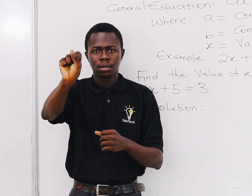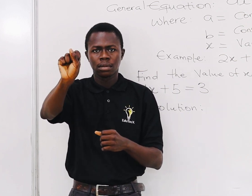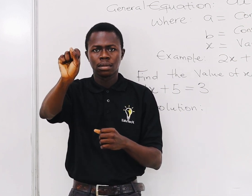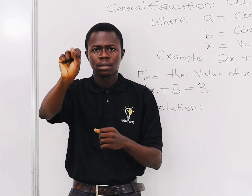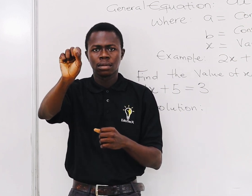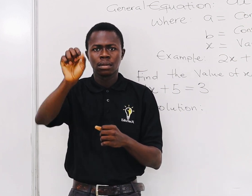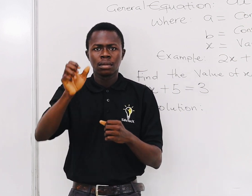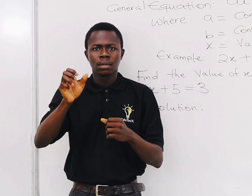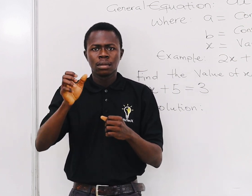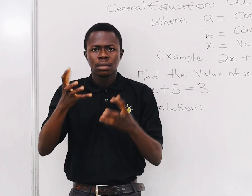METRES,